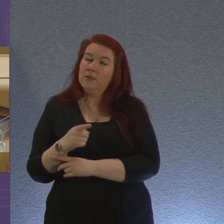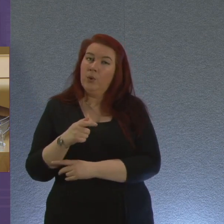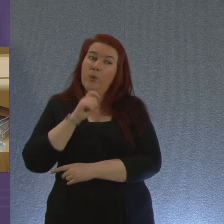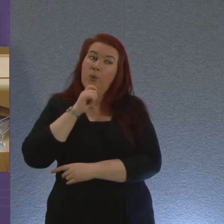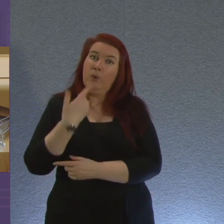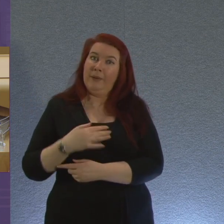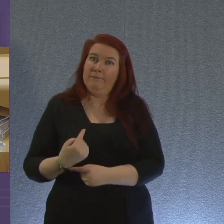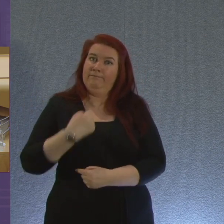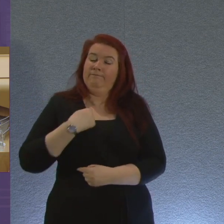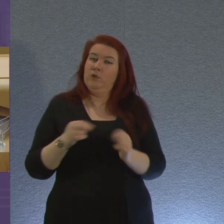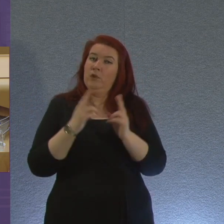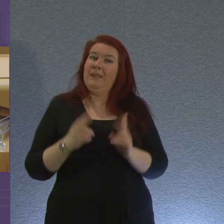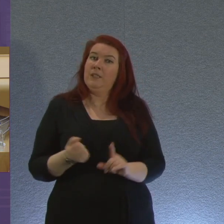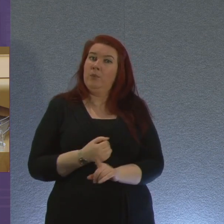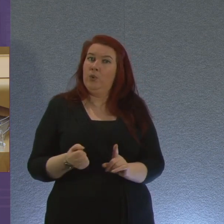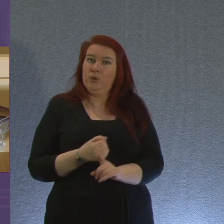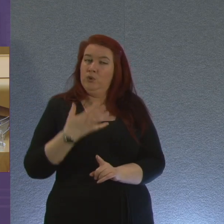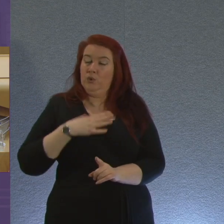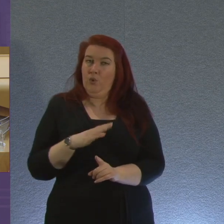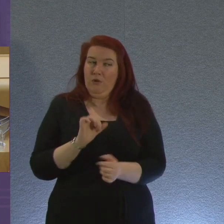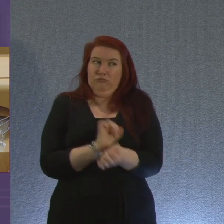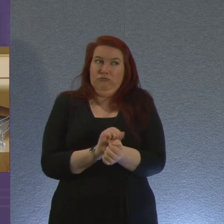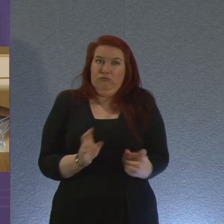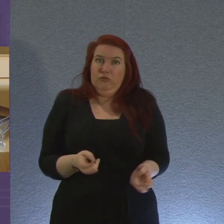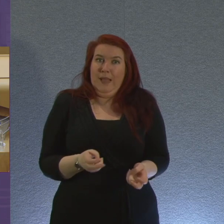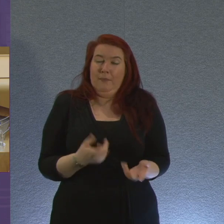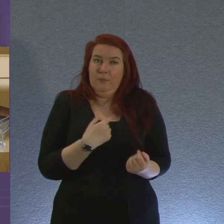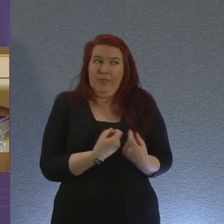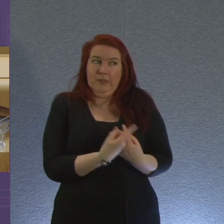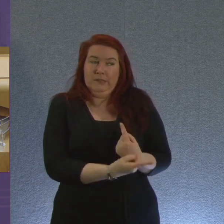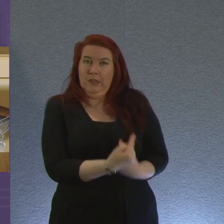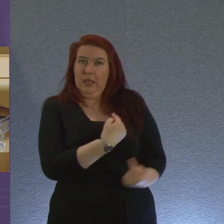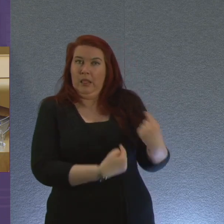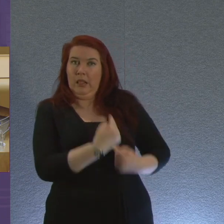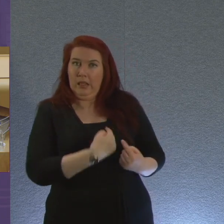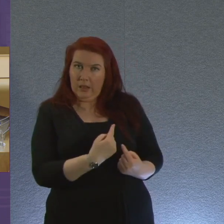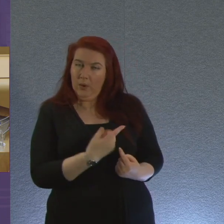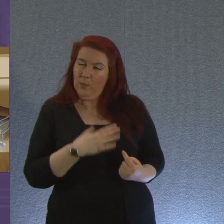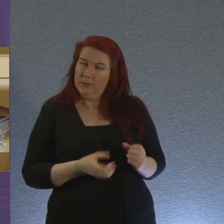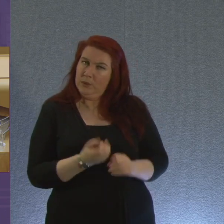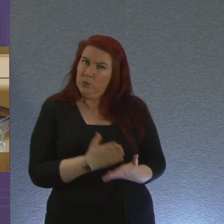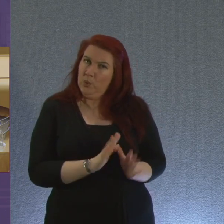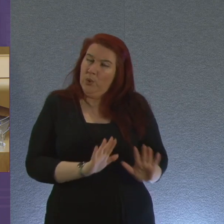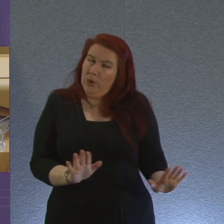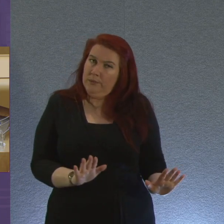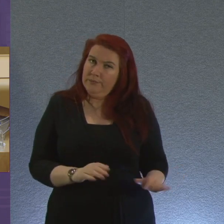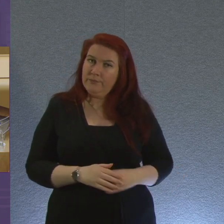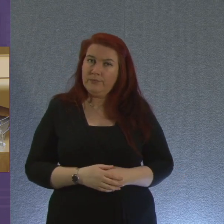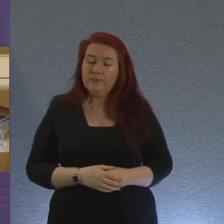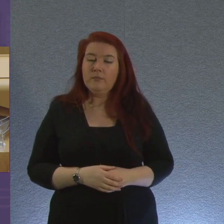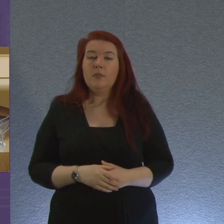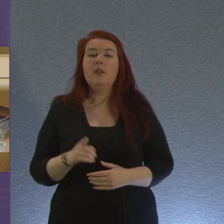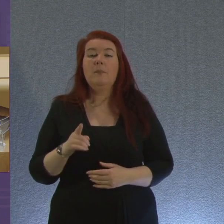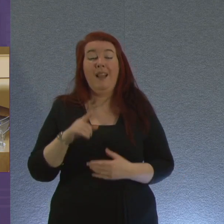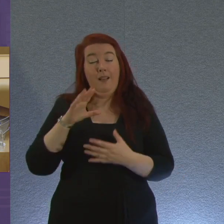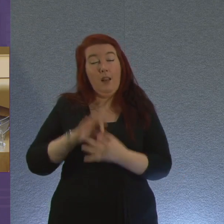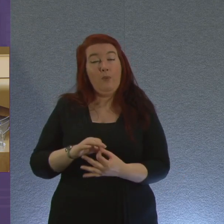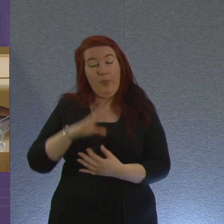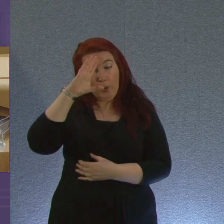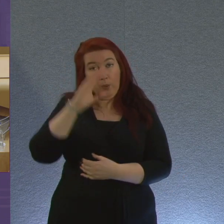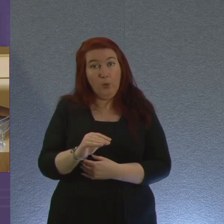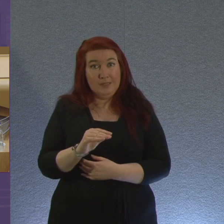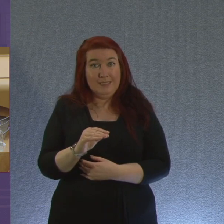homes with the perpetrators. Now, the legislation before us today relates to the notice period that a landlord has